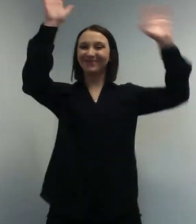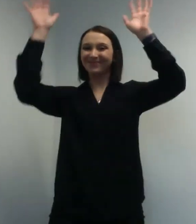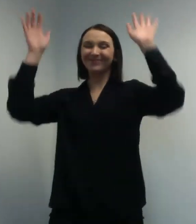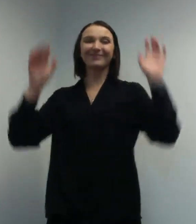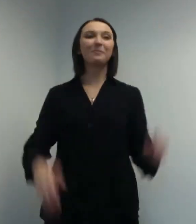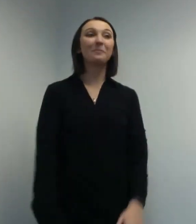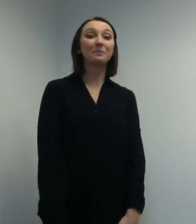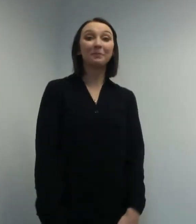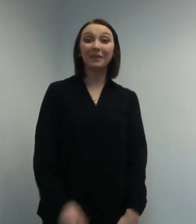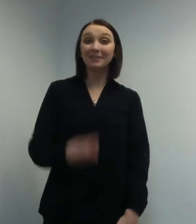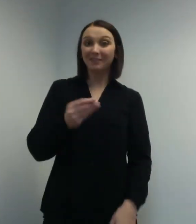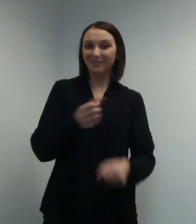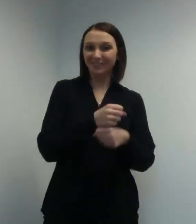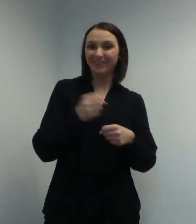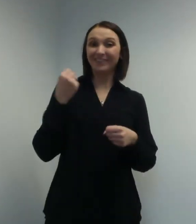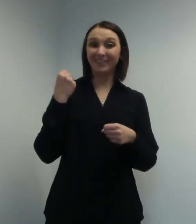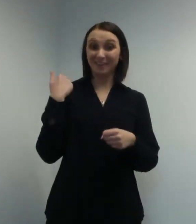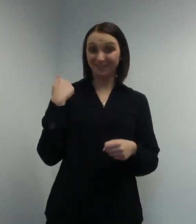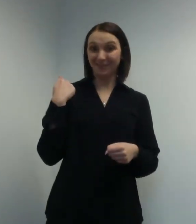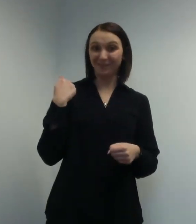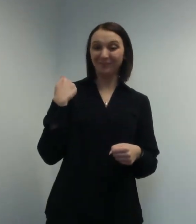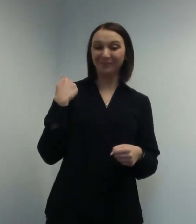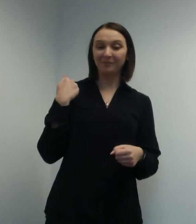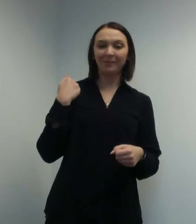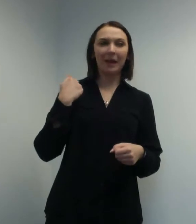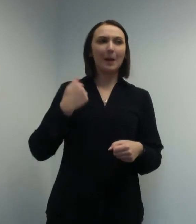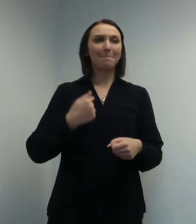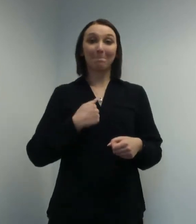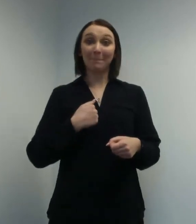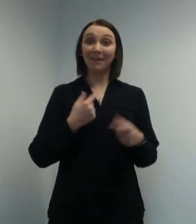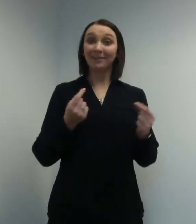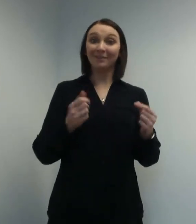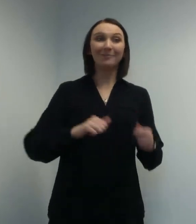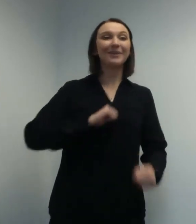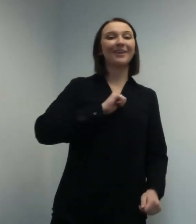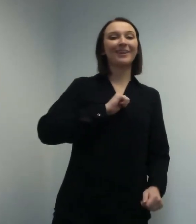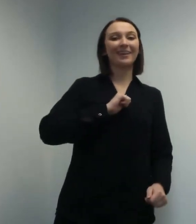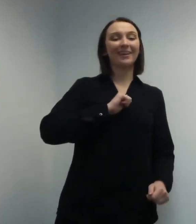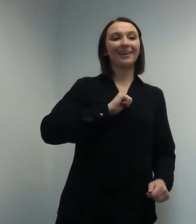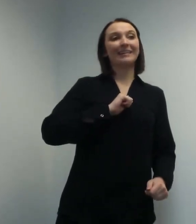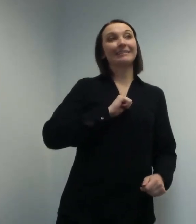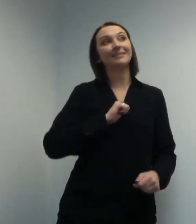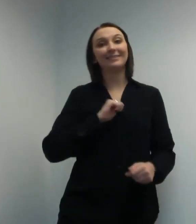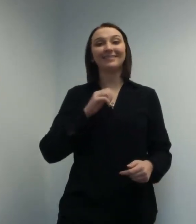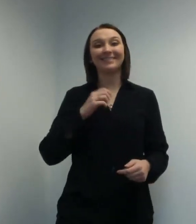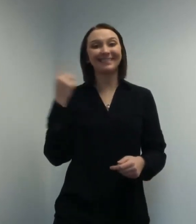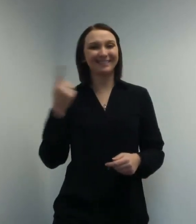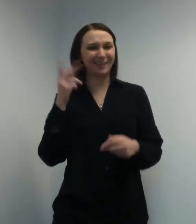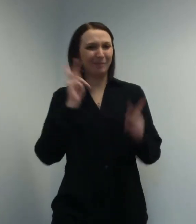So a few years ago, I did something really brave, or some would say really stupid. I ran